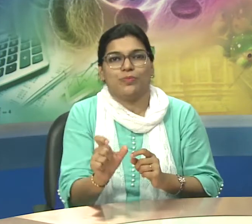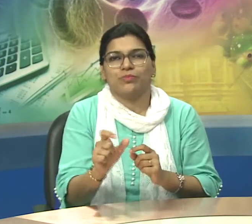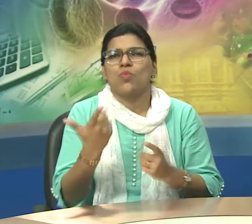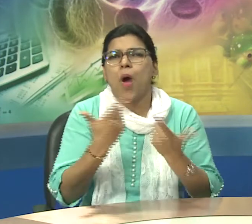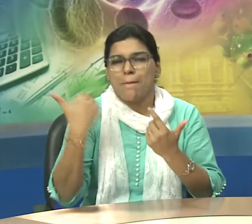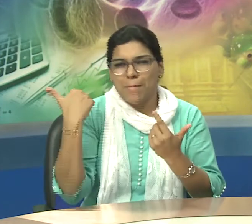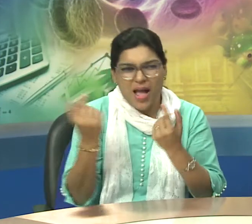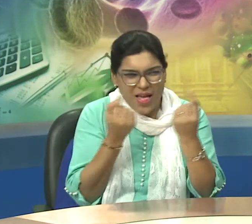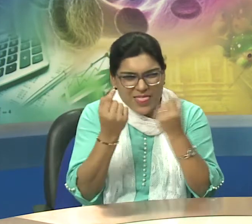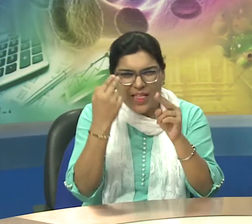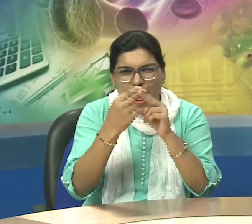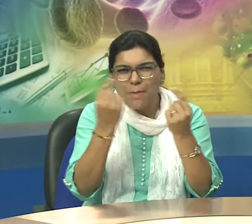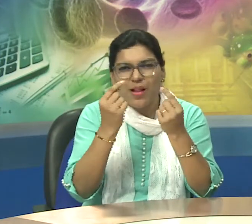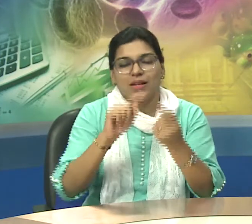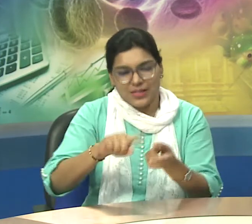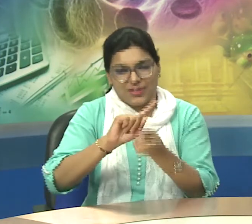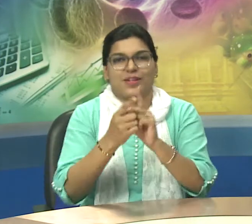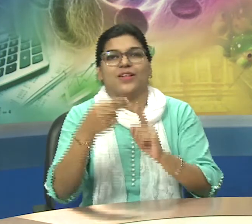and hence he came